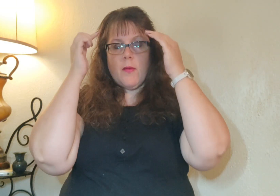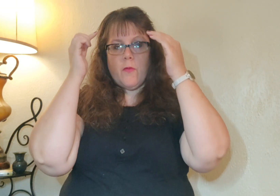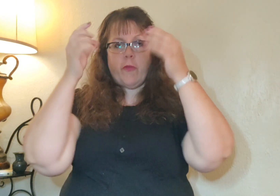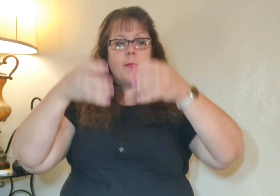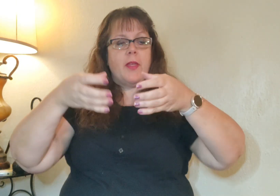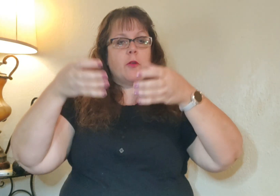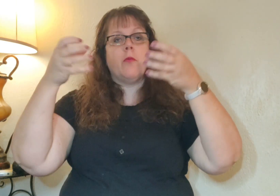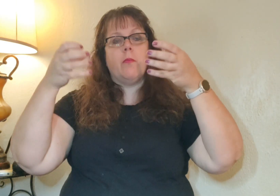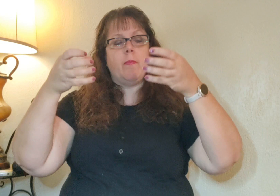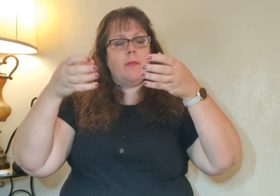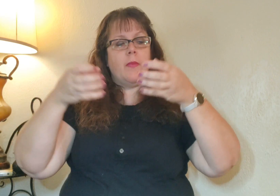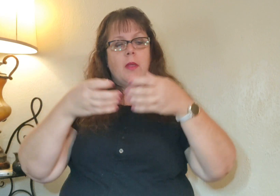from the